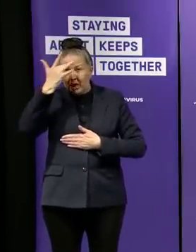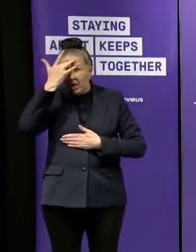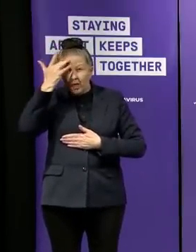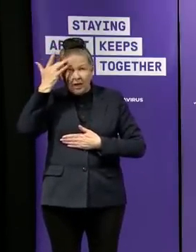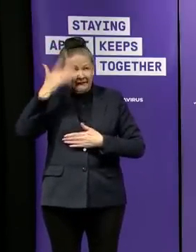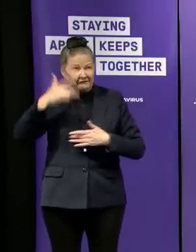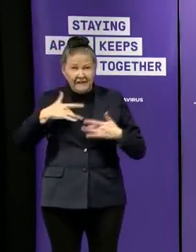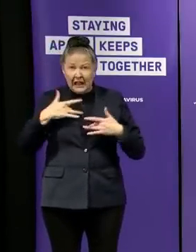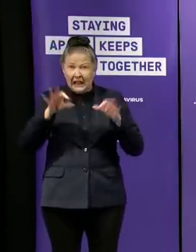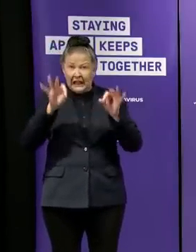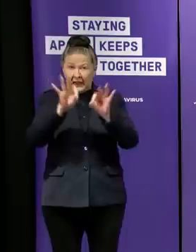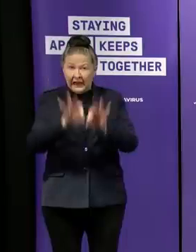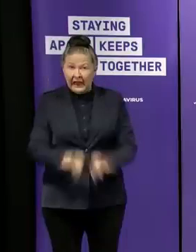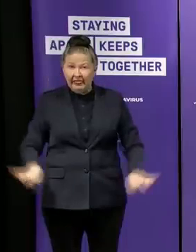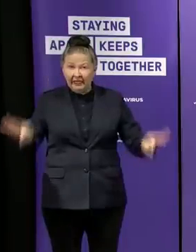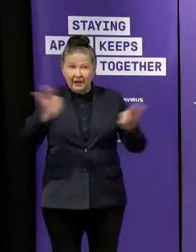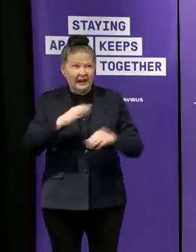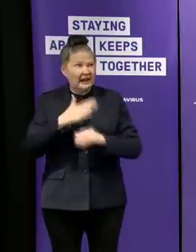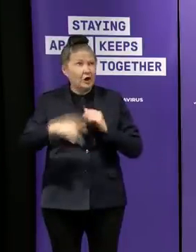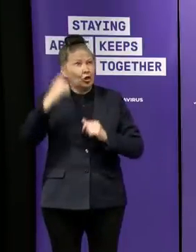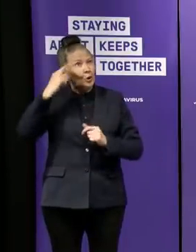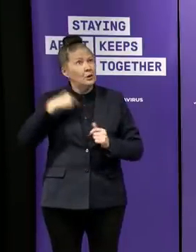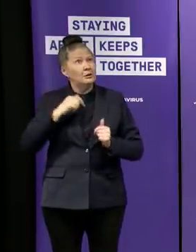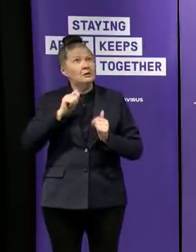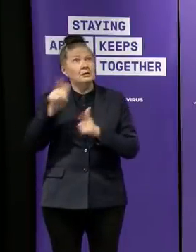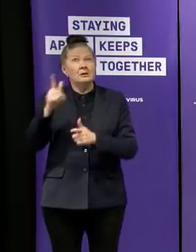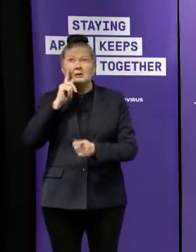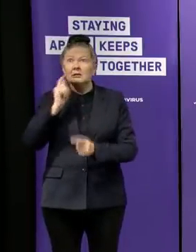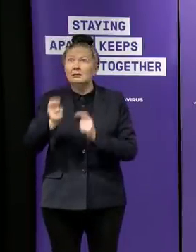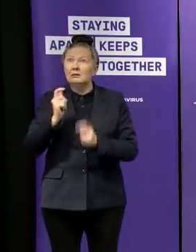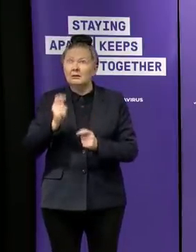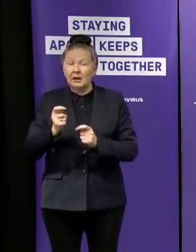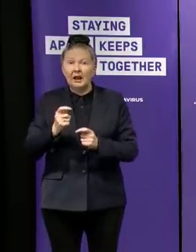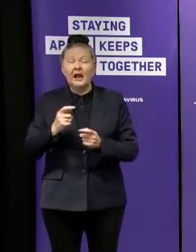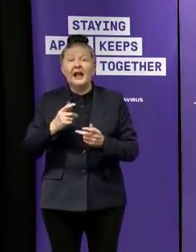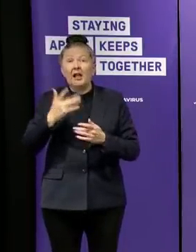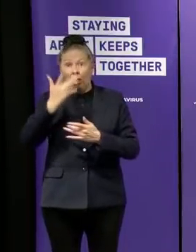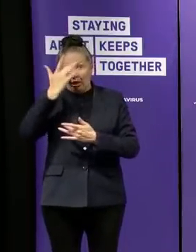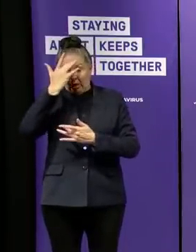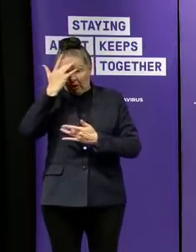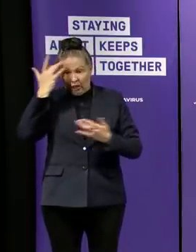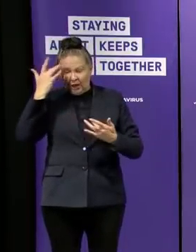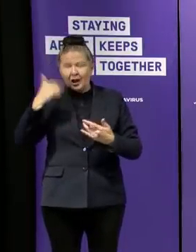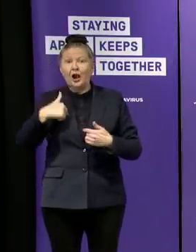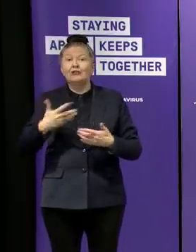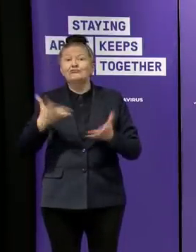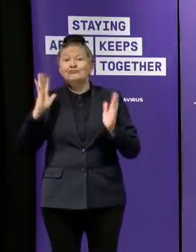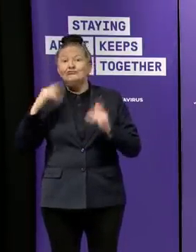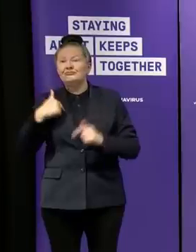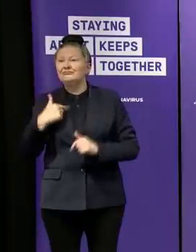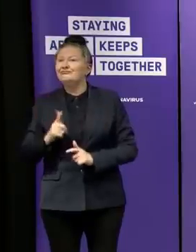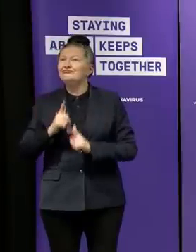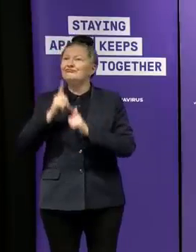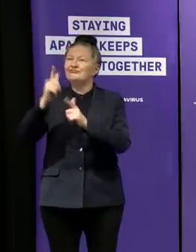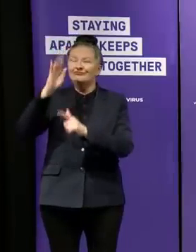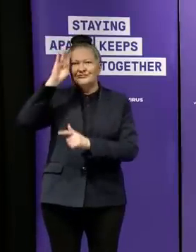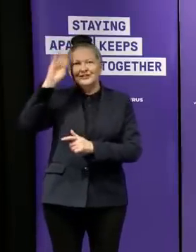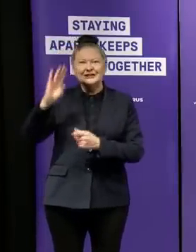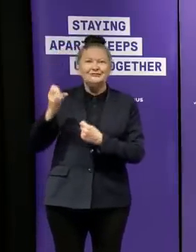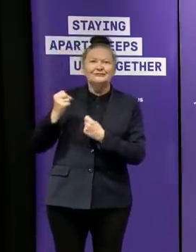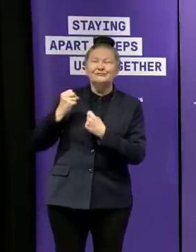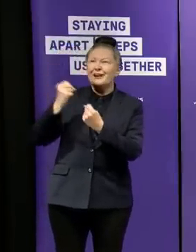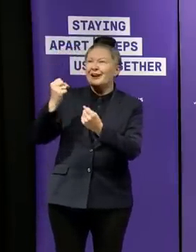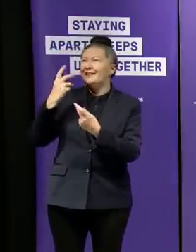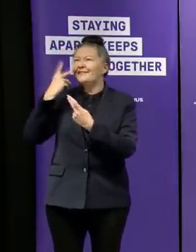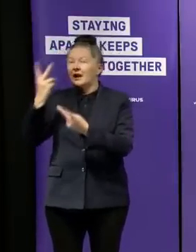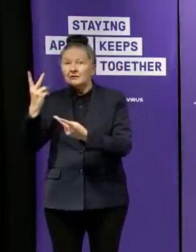even think to get a test. And if they were allowed to freely move throughout every part of the state, well then, as I said